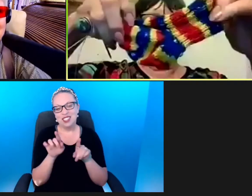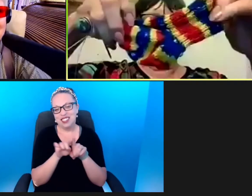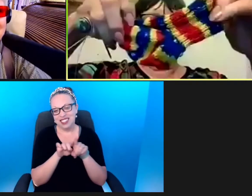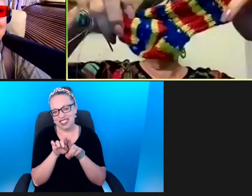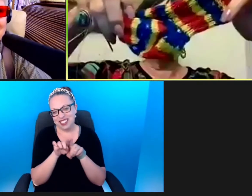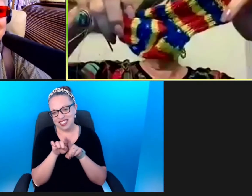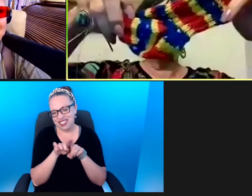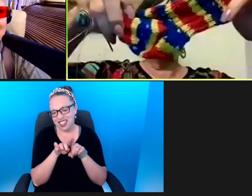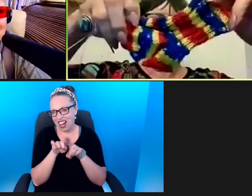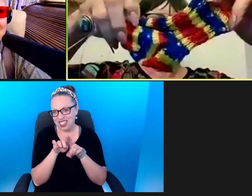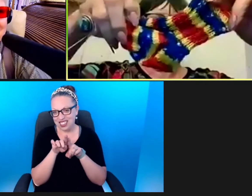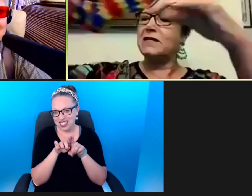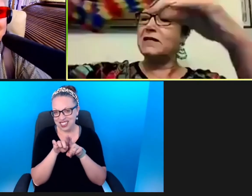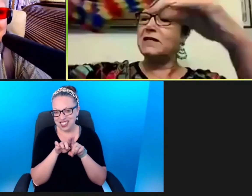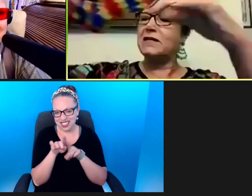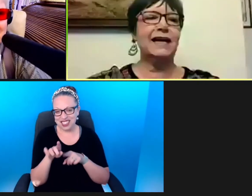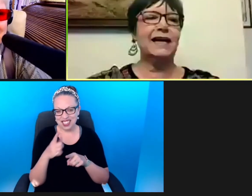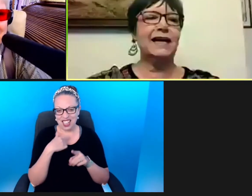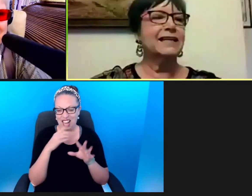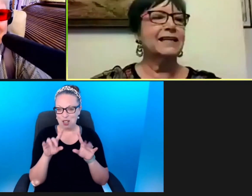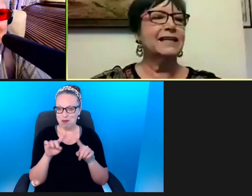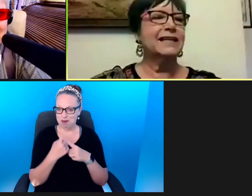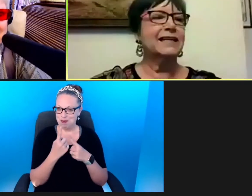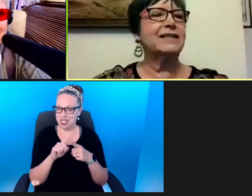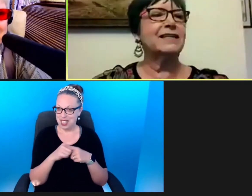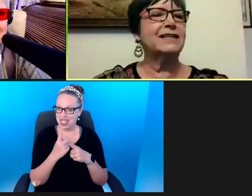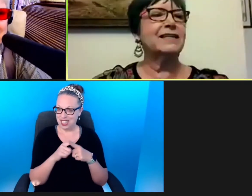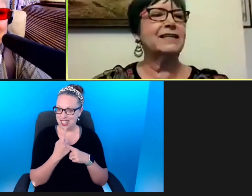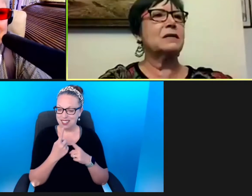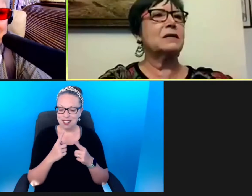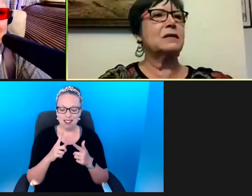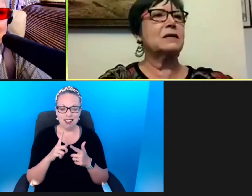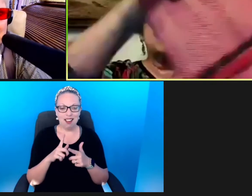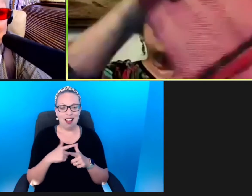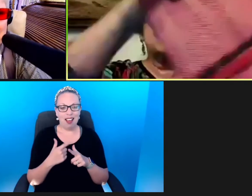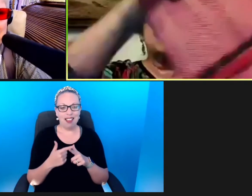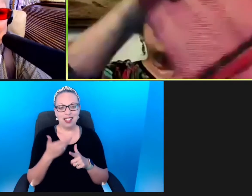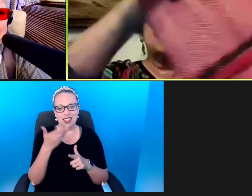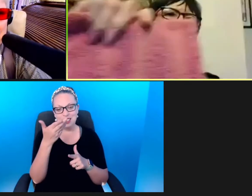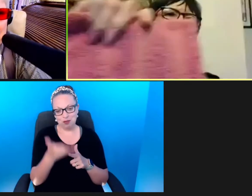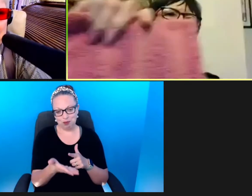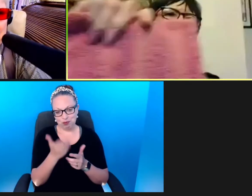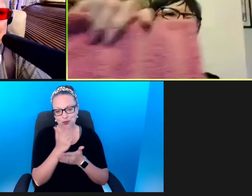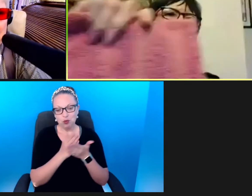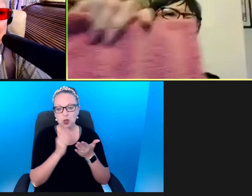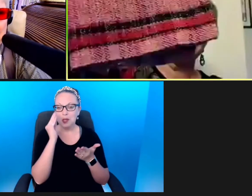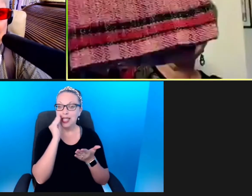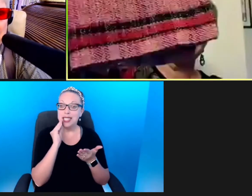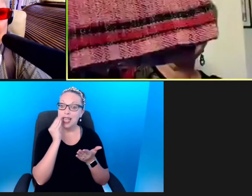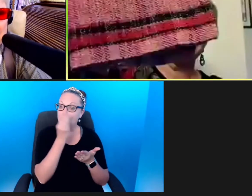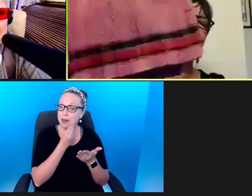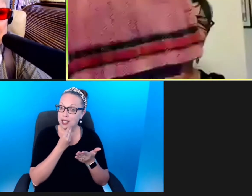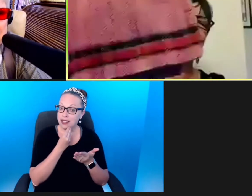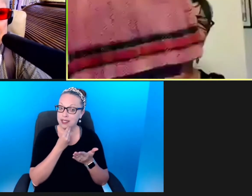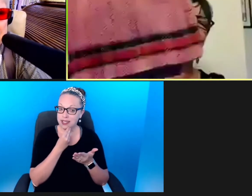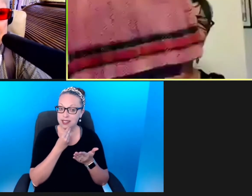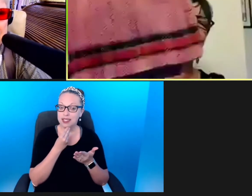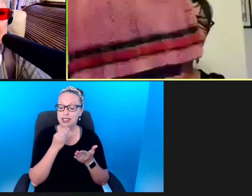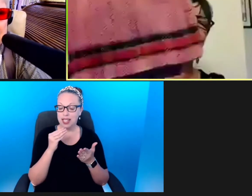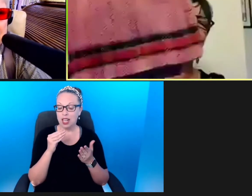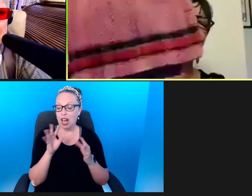a little pair of socks that I'm knitting, and then these are some of the napkins that I've